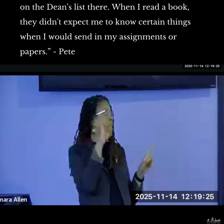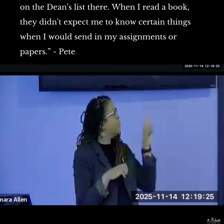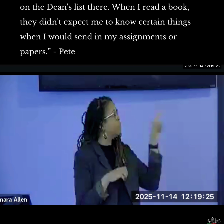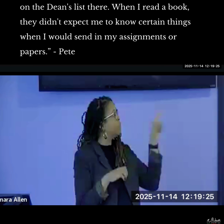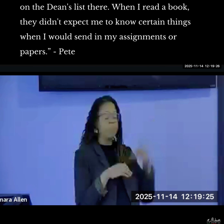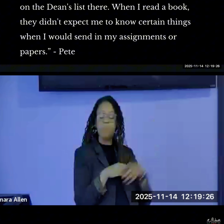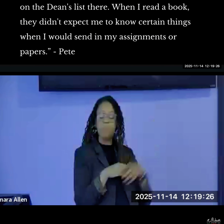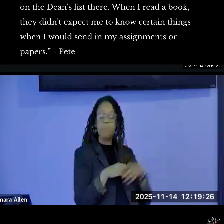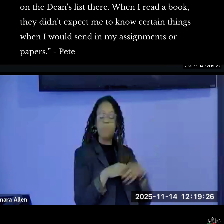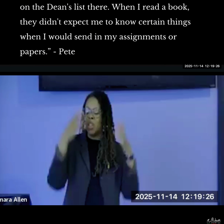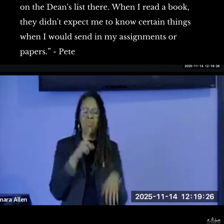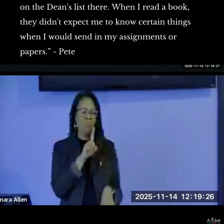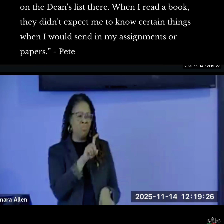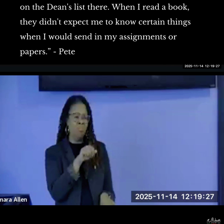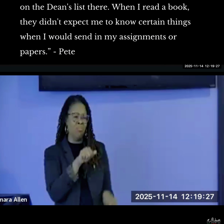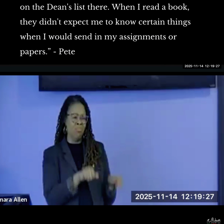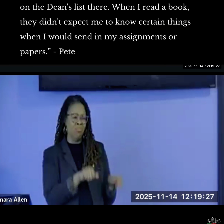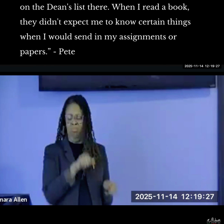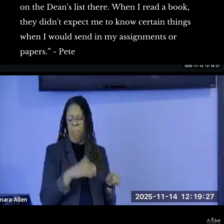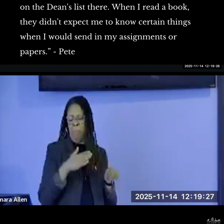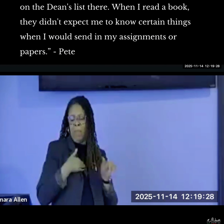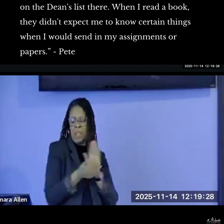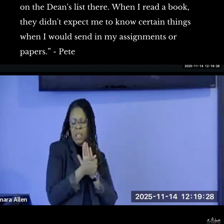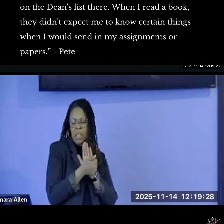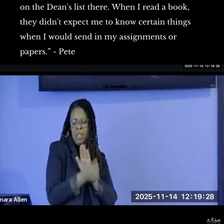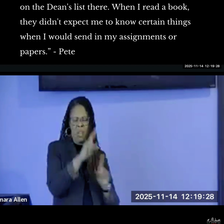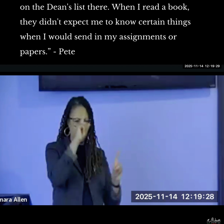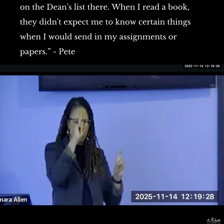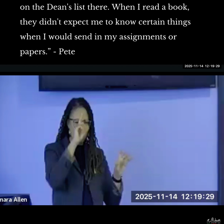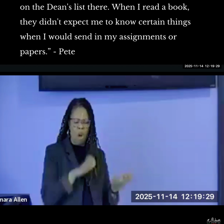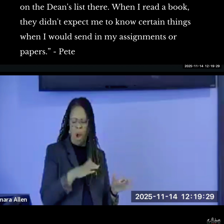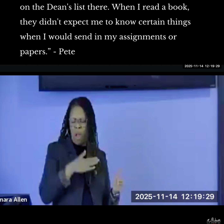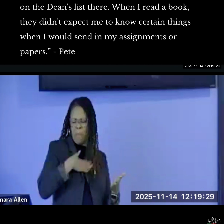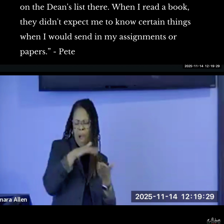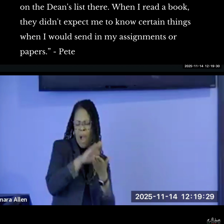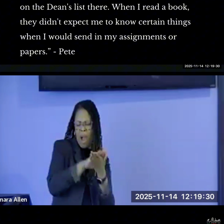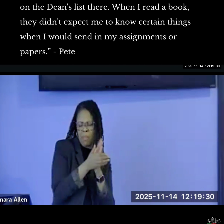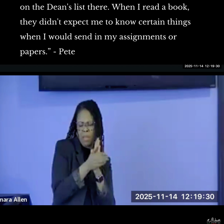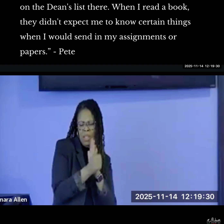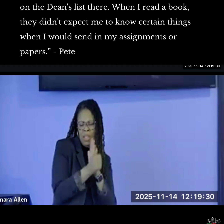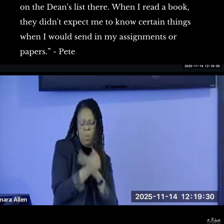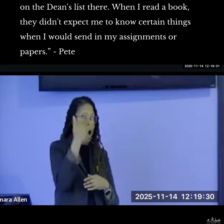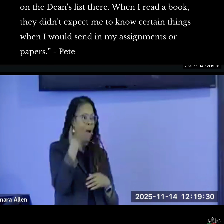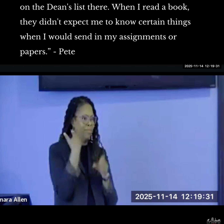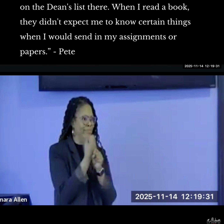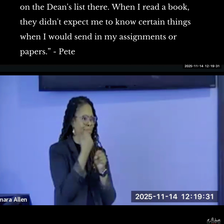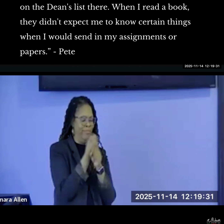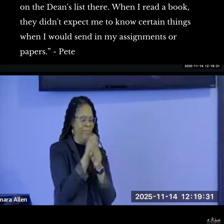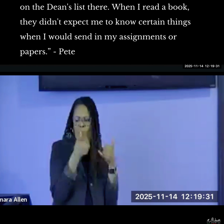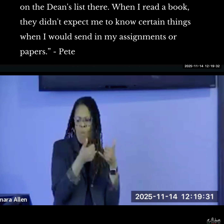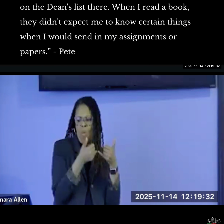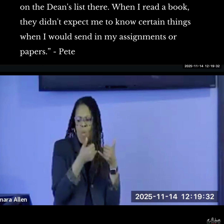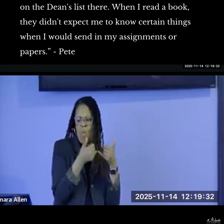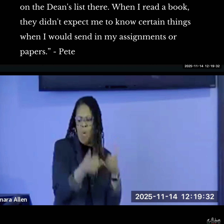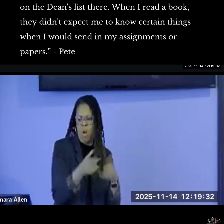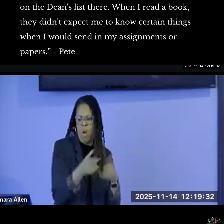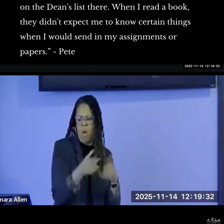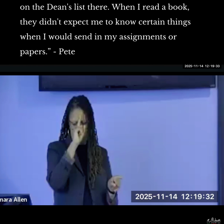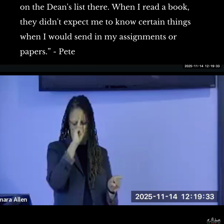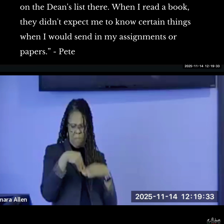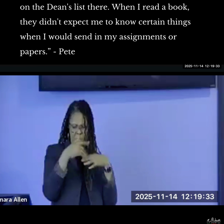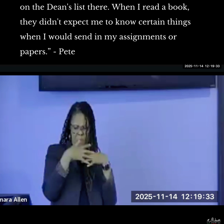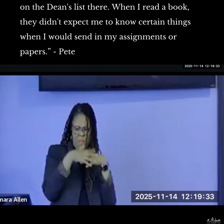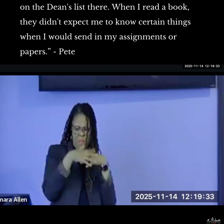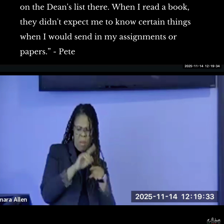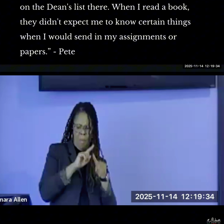And this is from Pete. The teachers continued to doubt my skills. They would be shocked at my academic